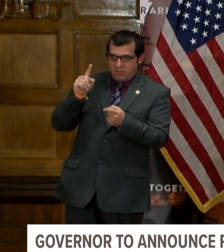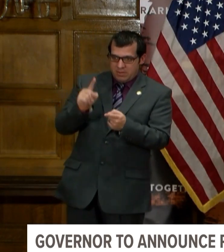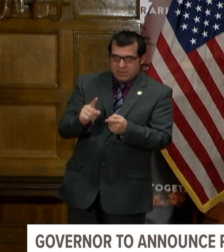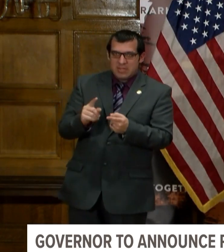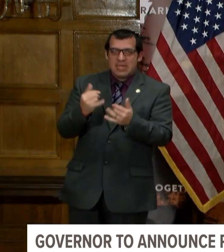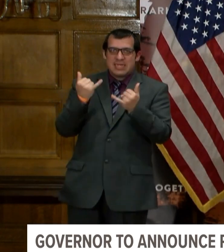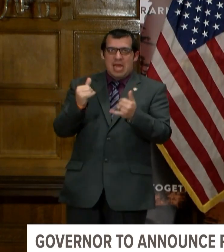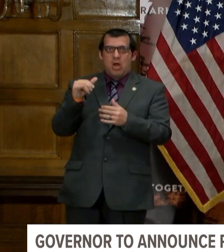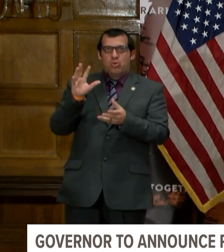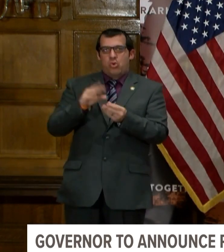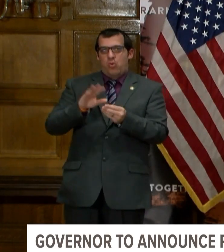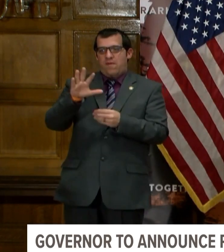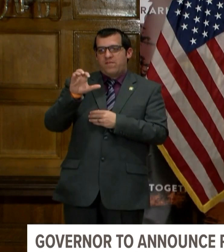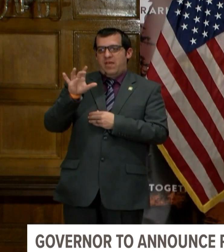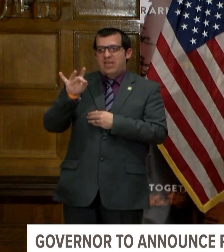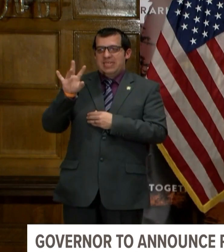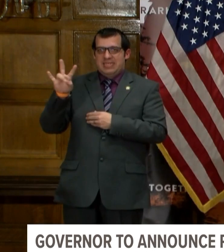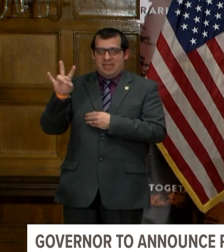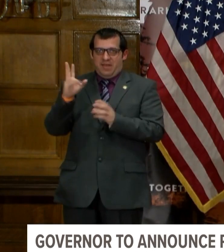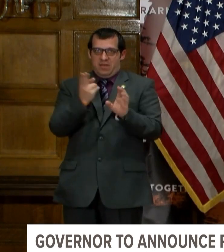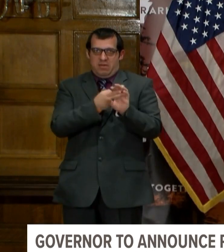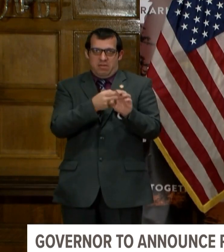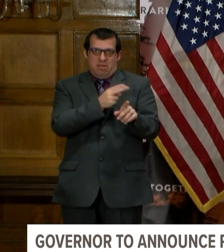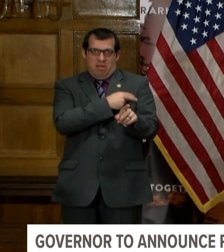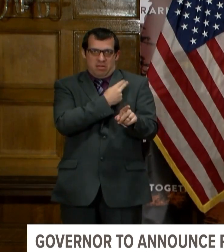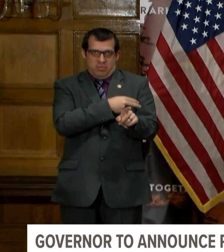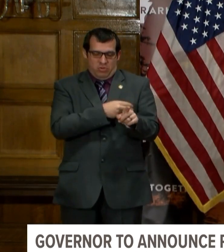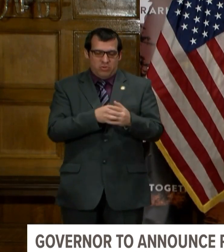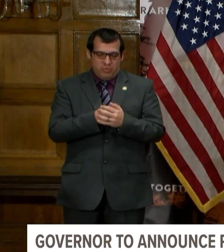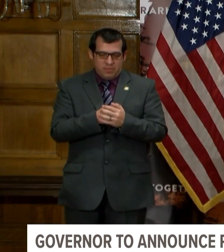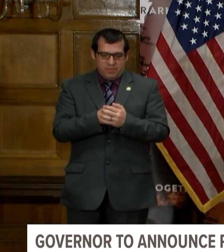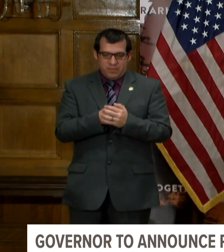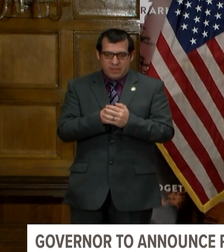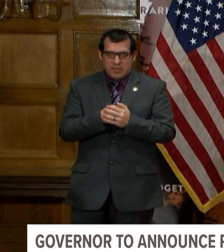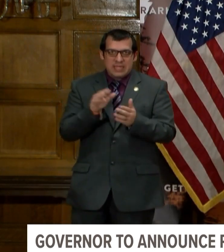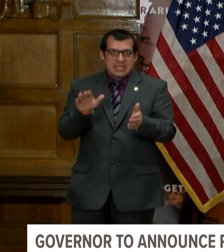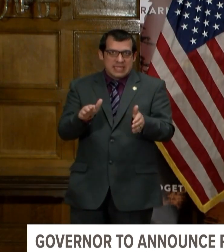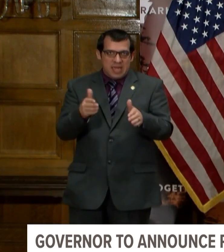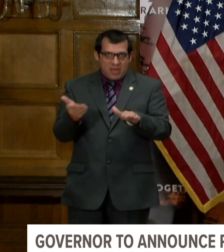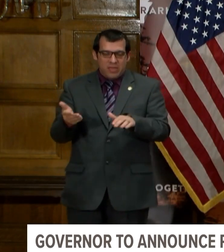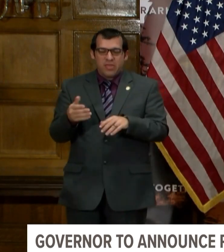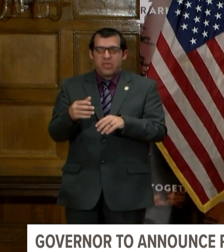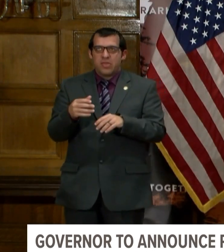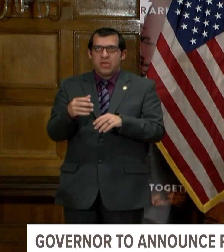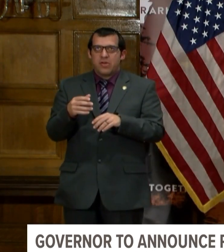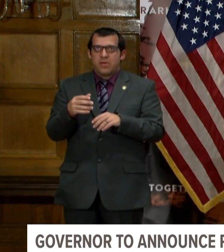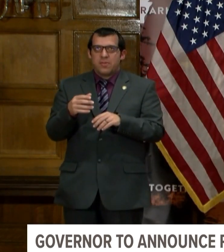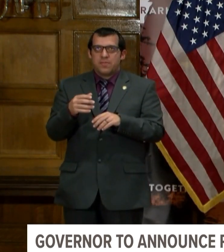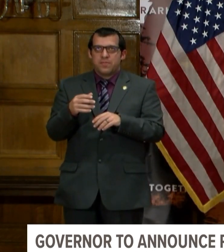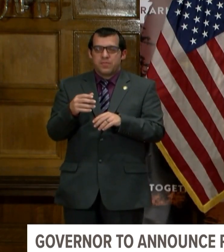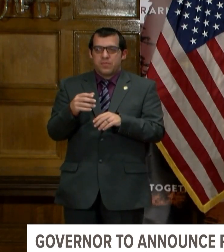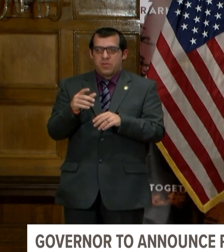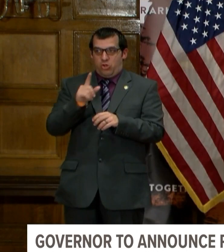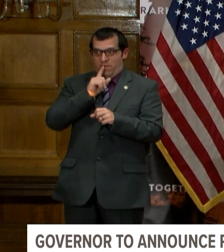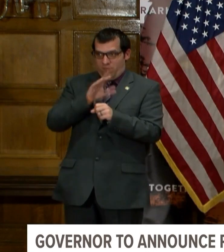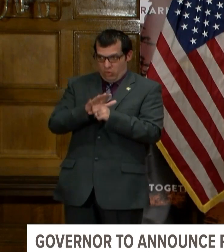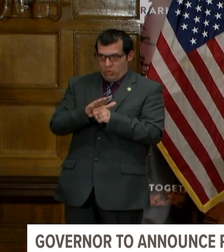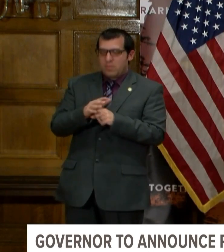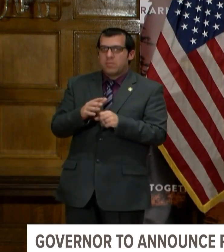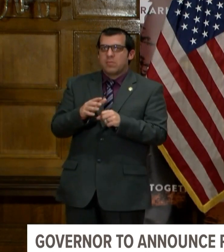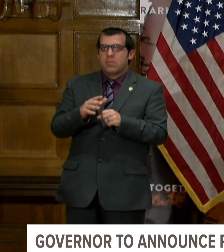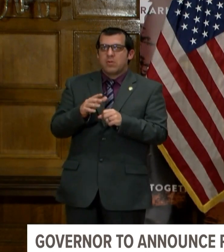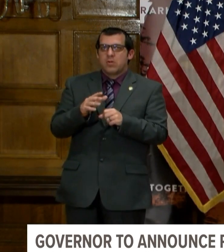to 587. And the deaths that have been confirmed are